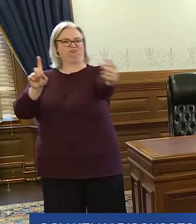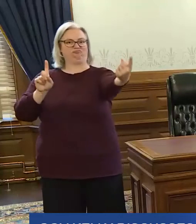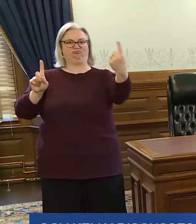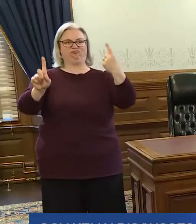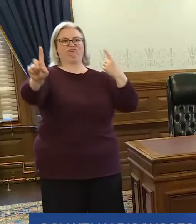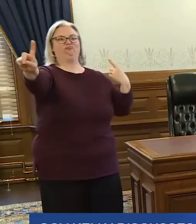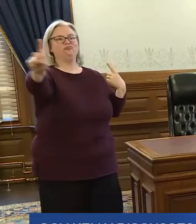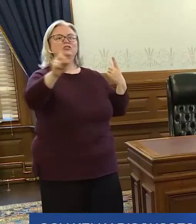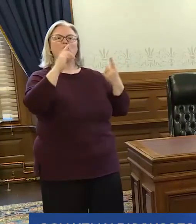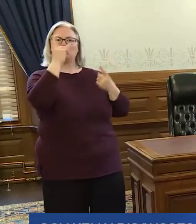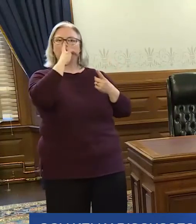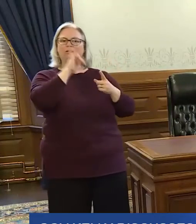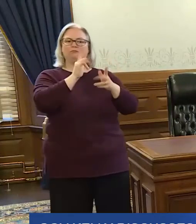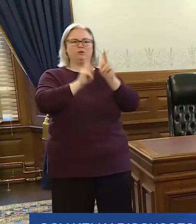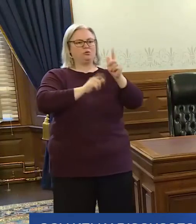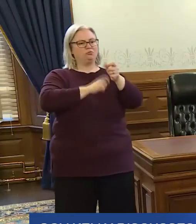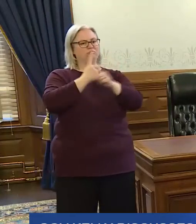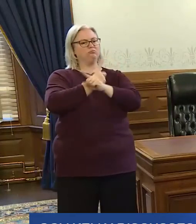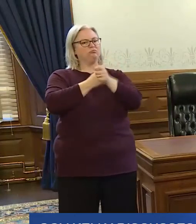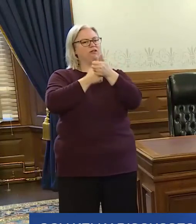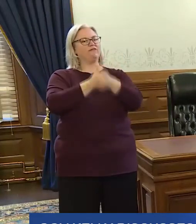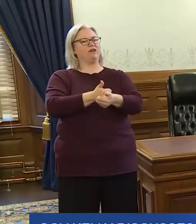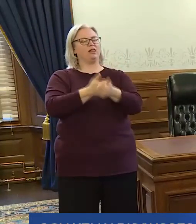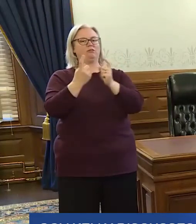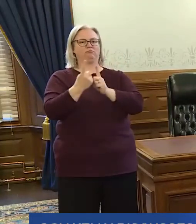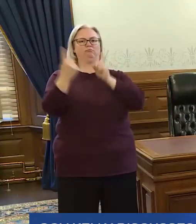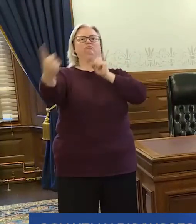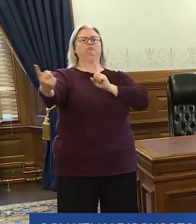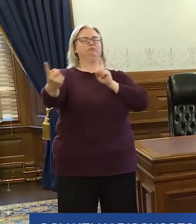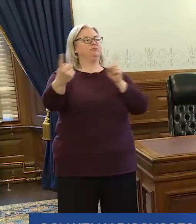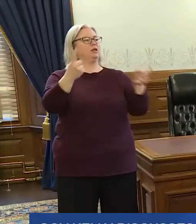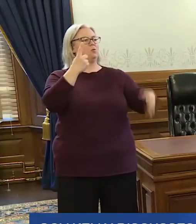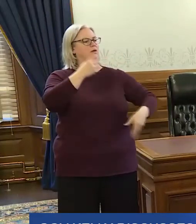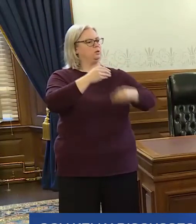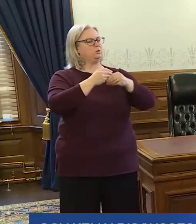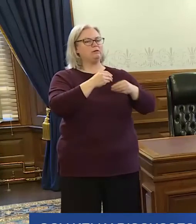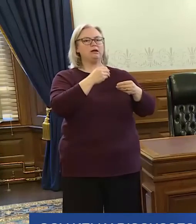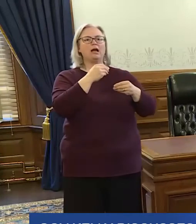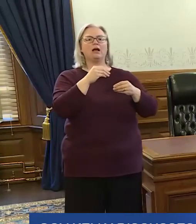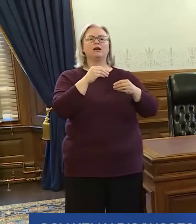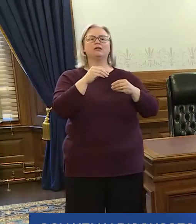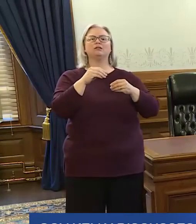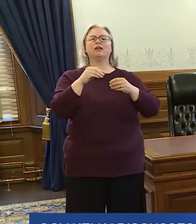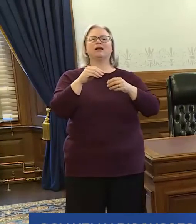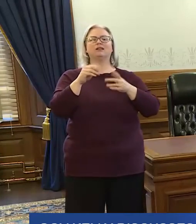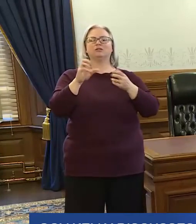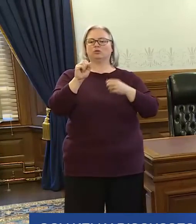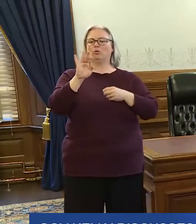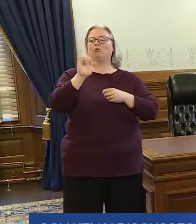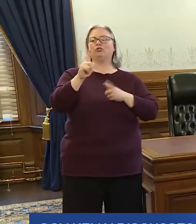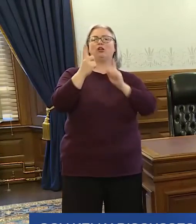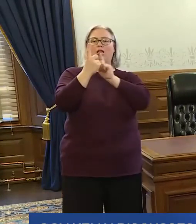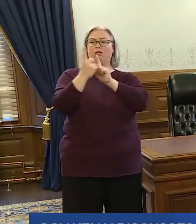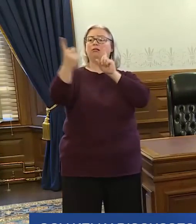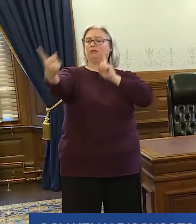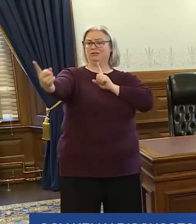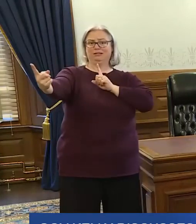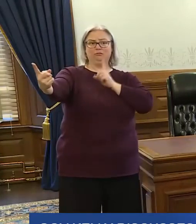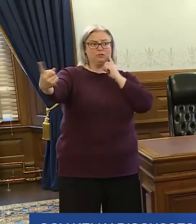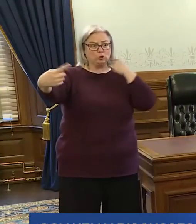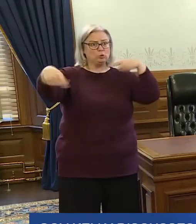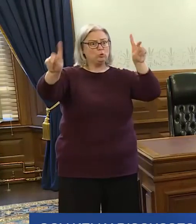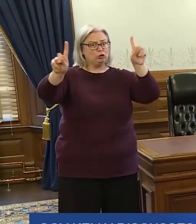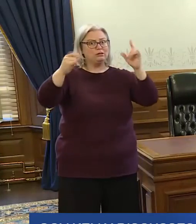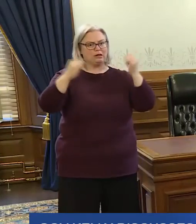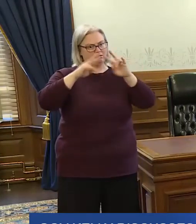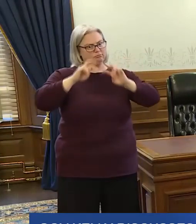are doing what they need to do. You know, what I would like to say is, you know, social distancing works. You know, they're actually